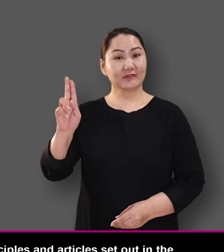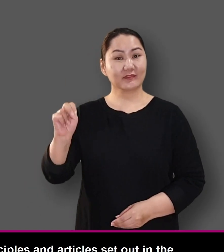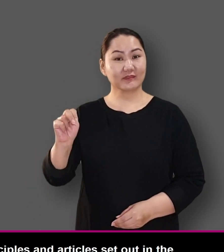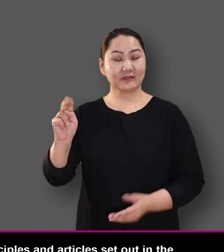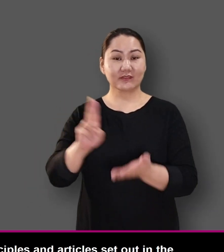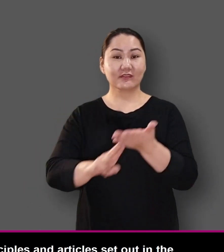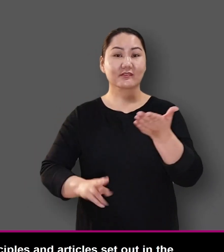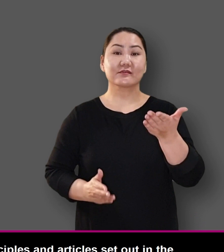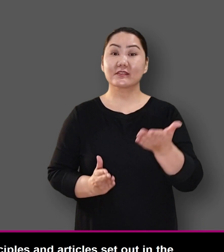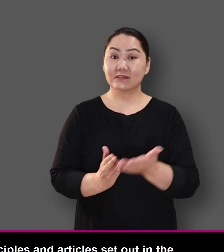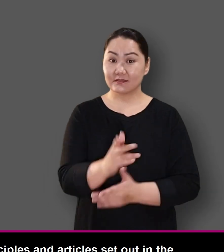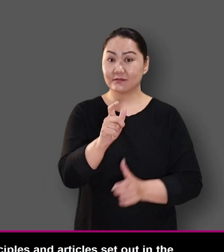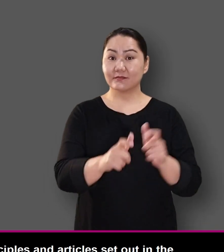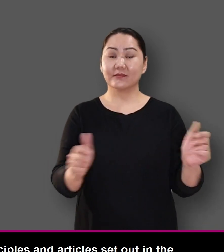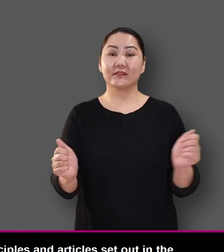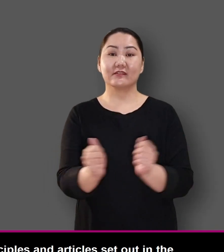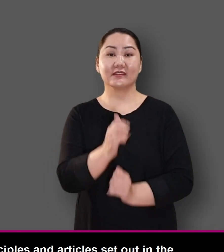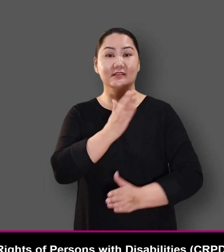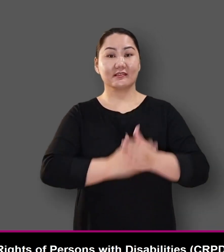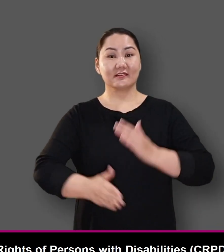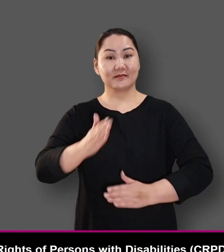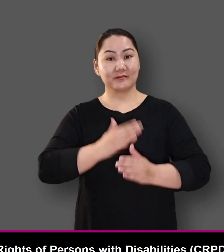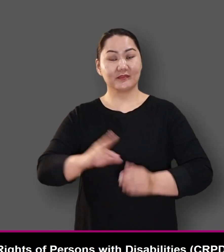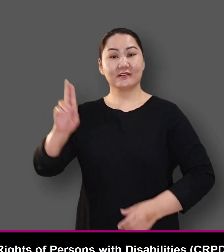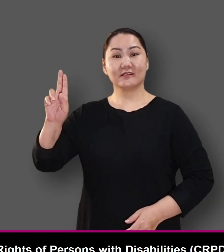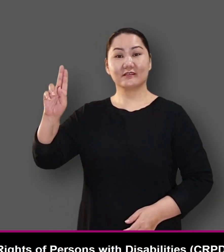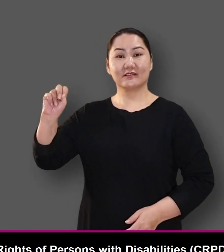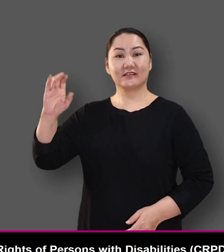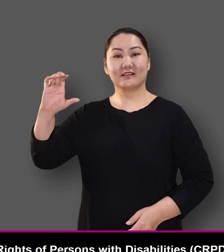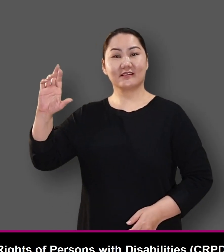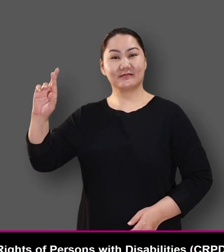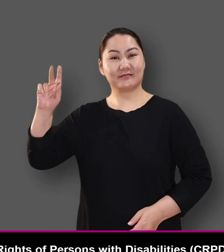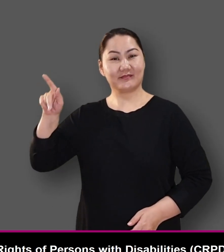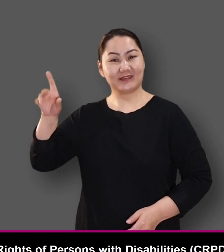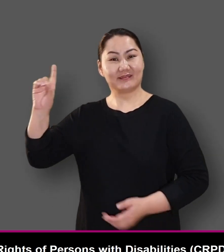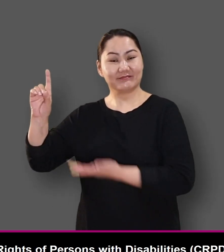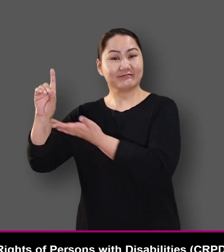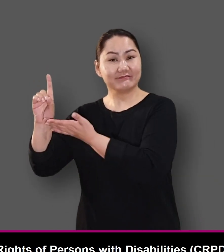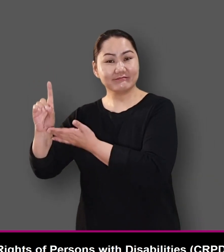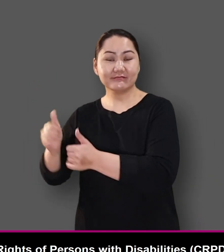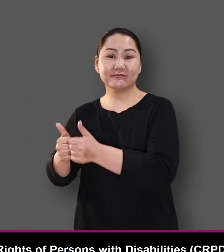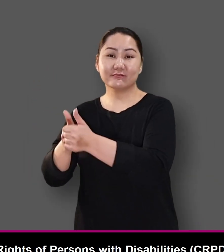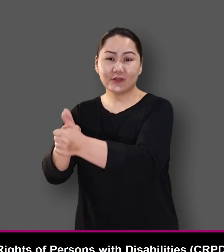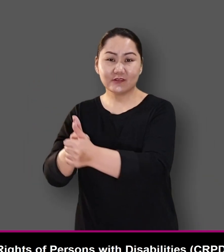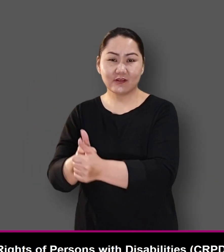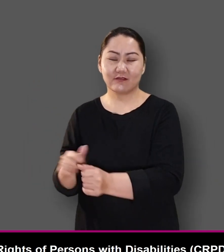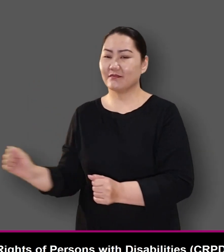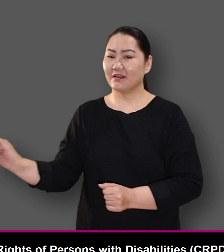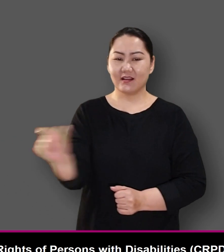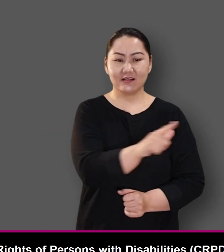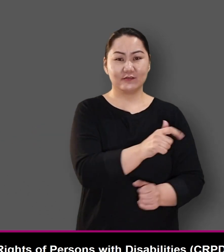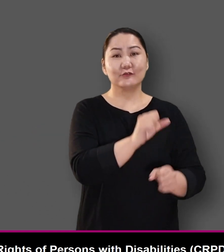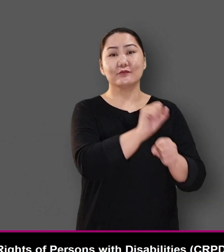We are guided by the principles and articles set out in the United Nations Convention on the Rights of Persons with